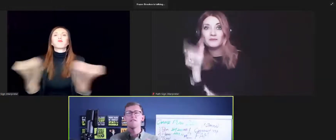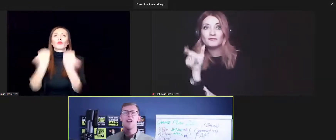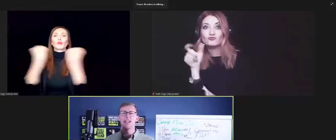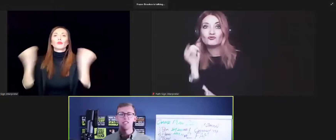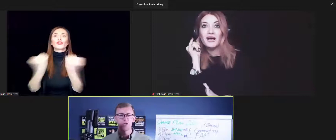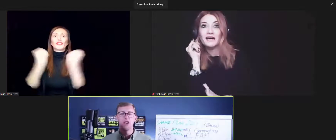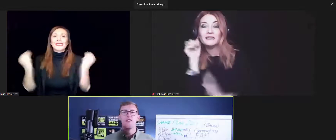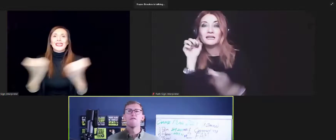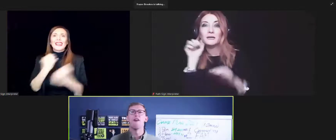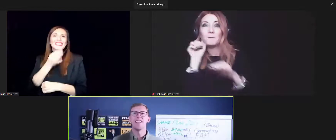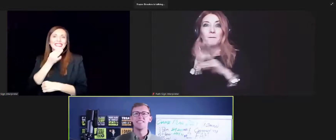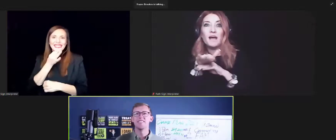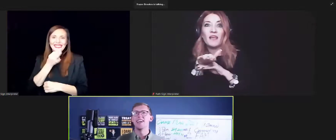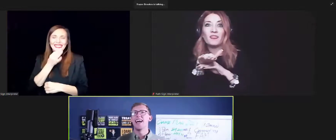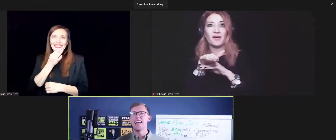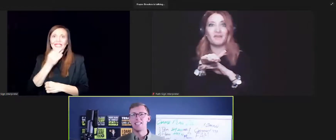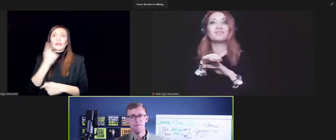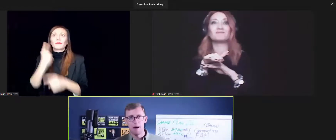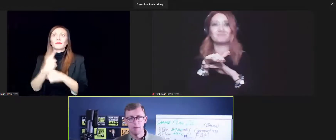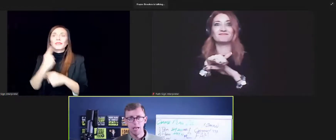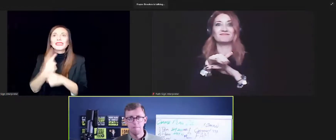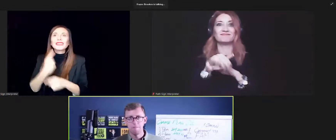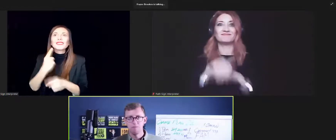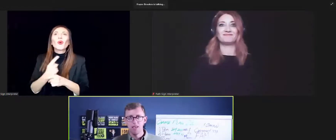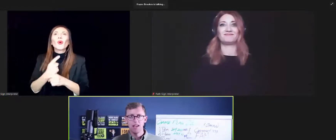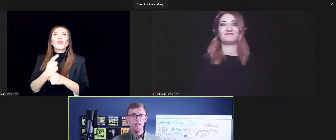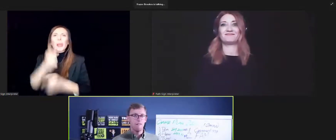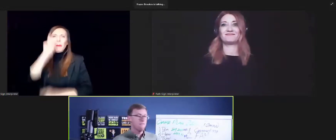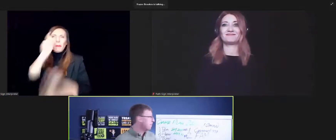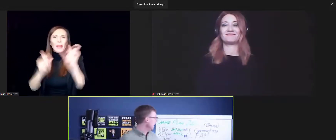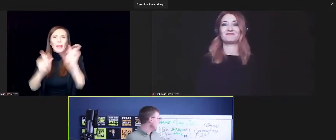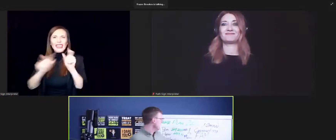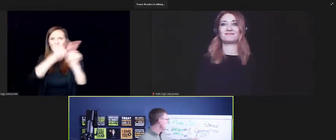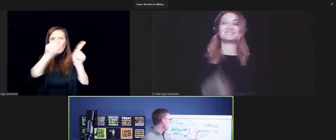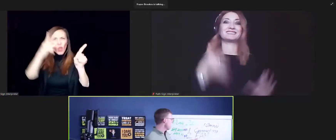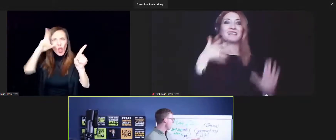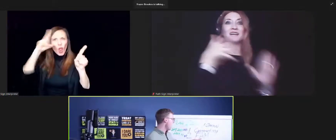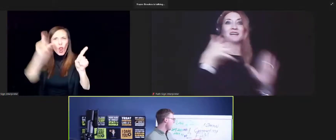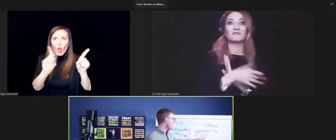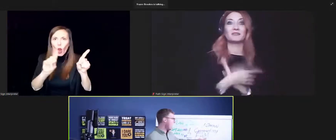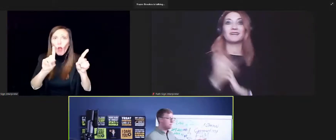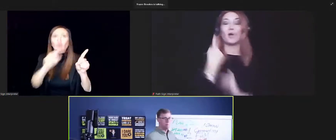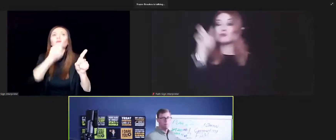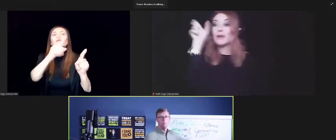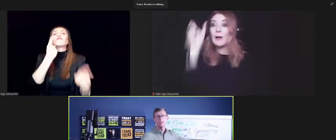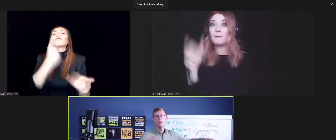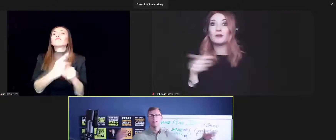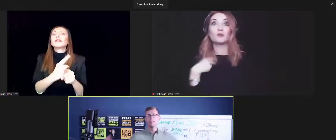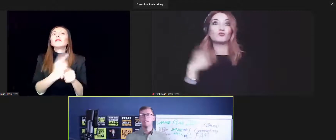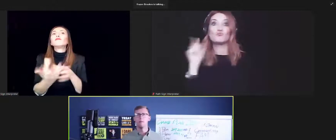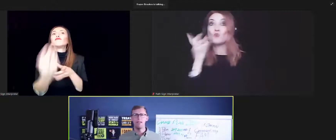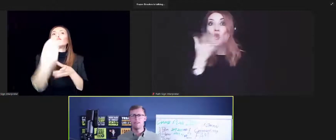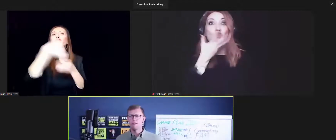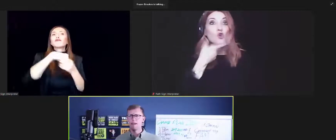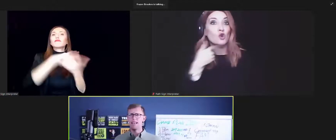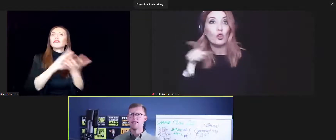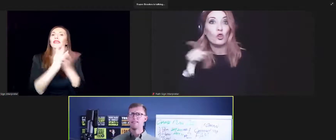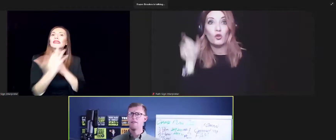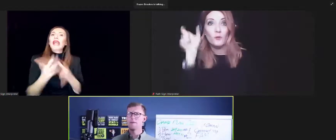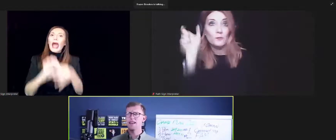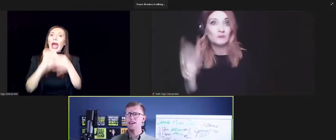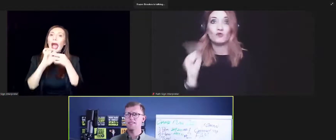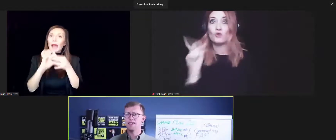into friends, friends into family. Family, F-A-M.